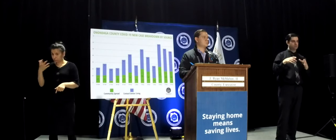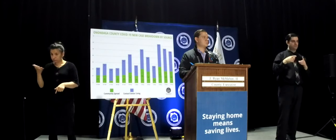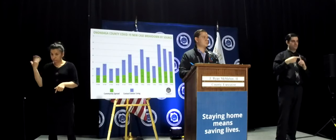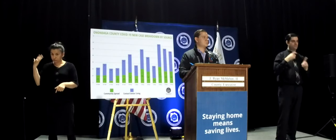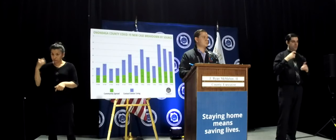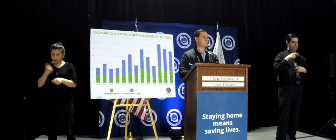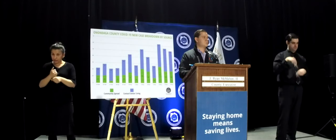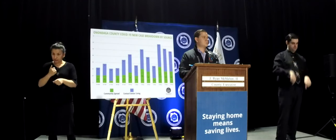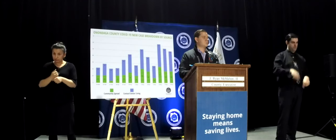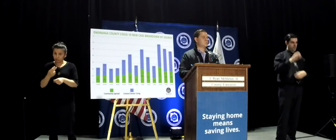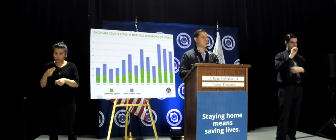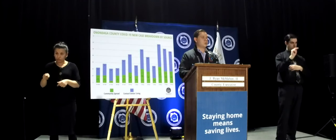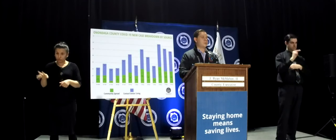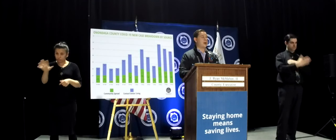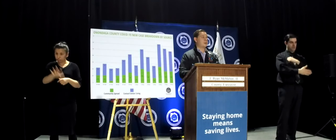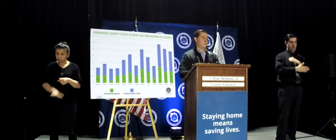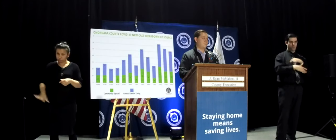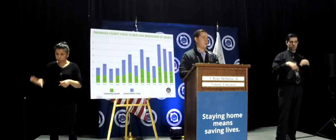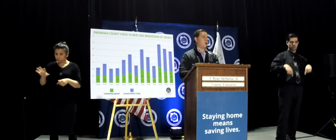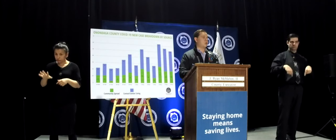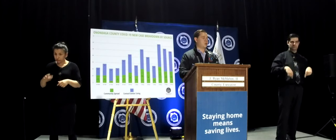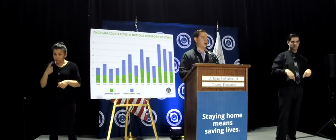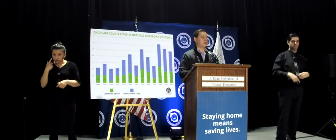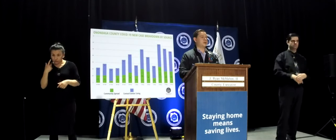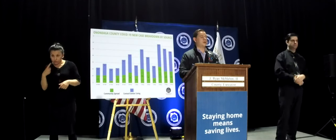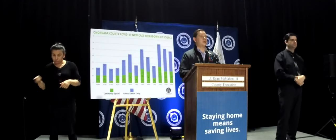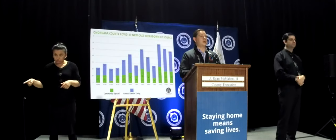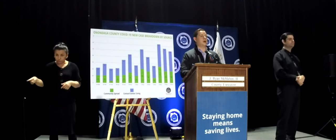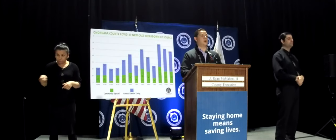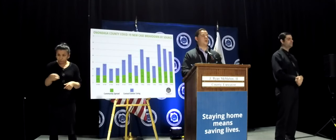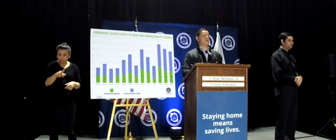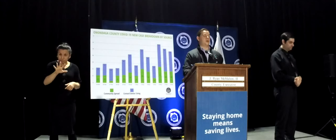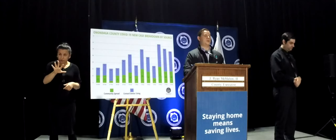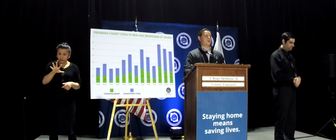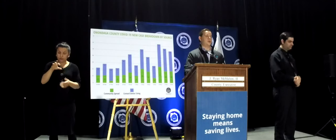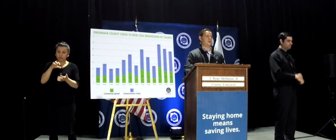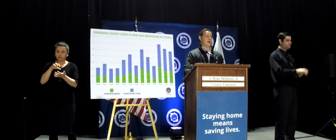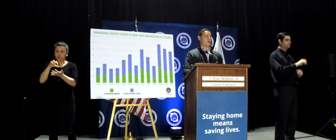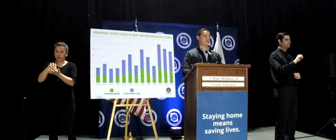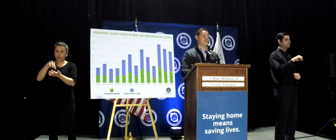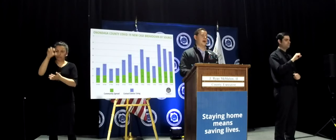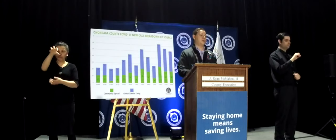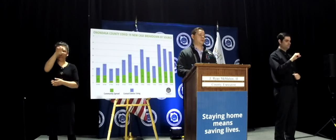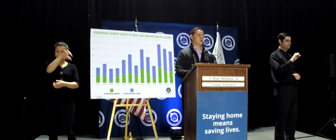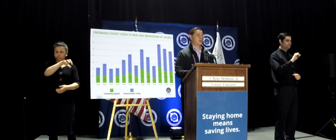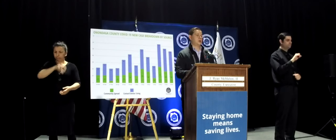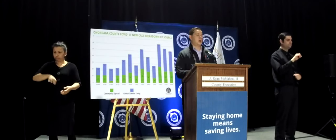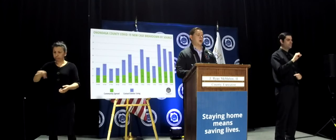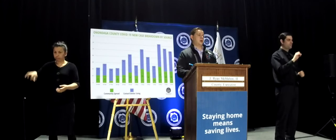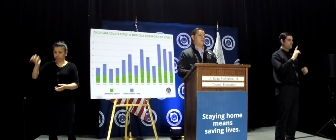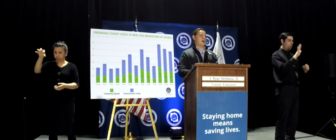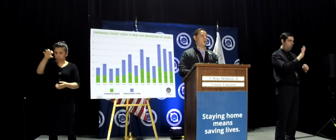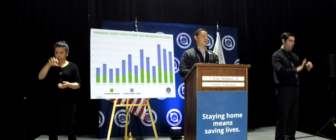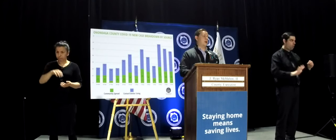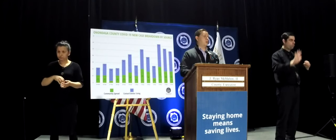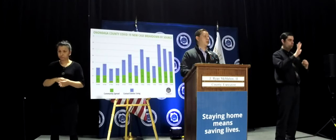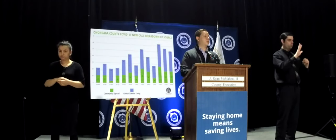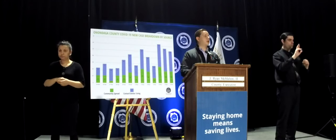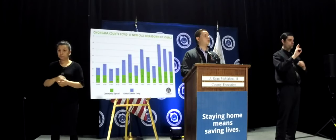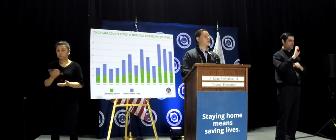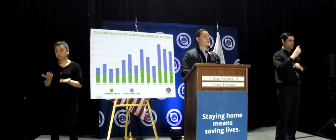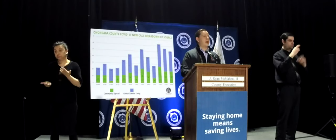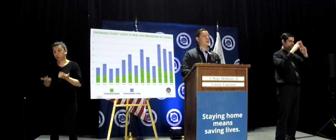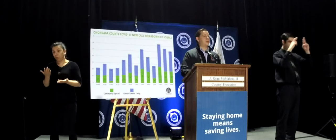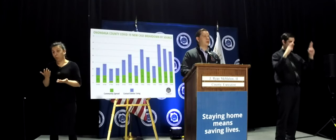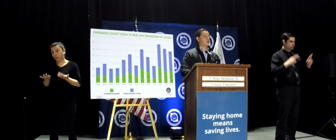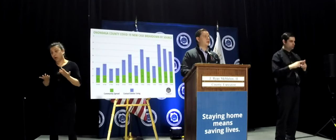the 5-county region? We may. We're talking with some of these other counties now about what that would look